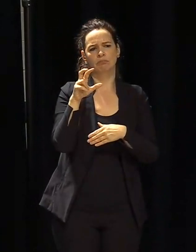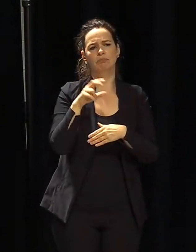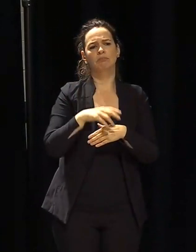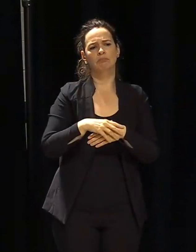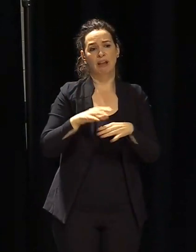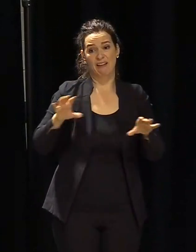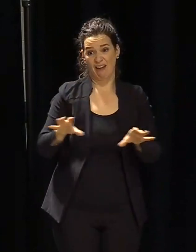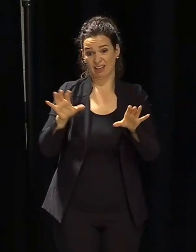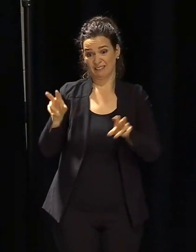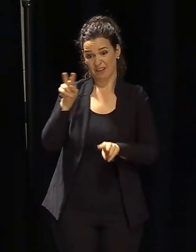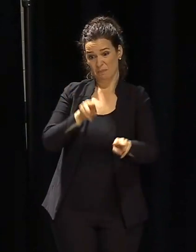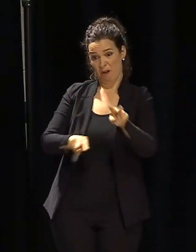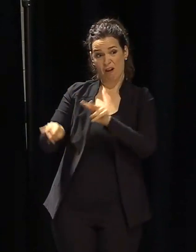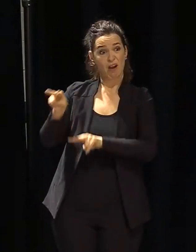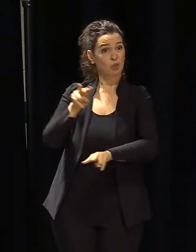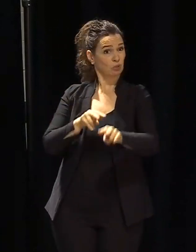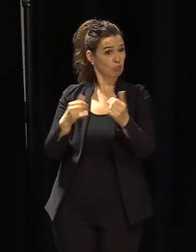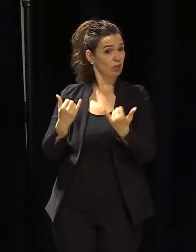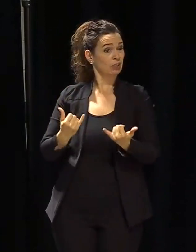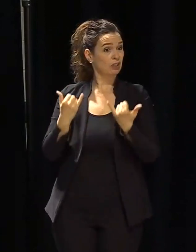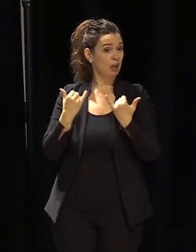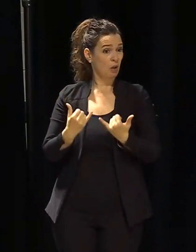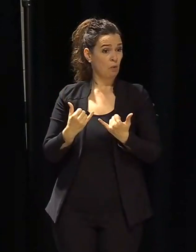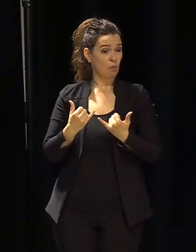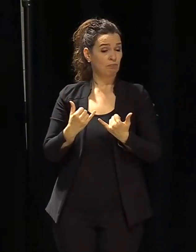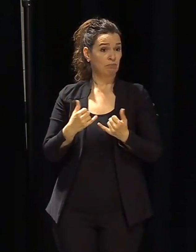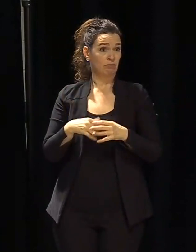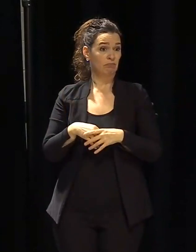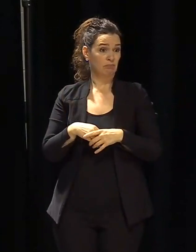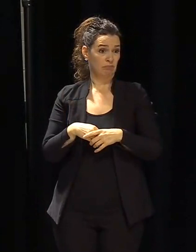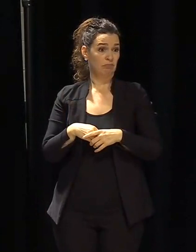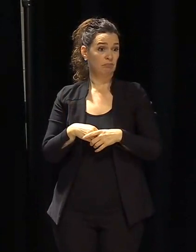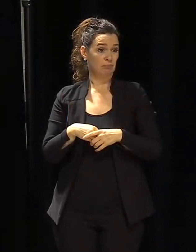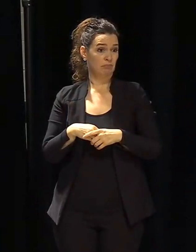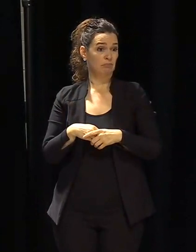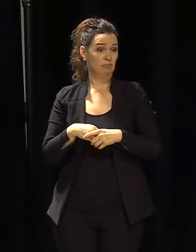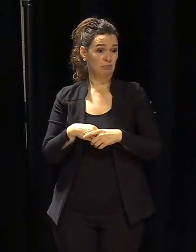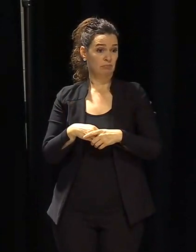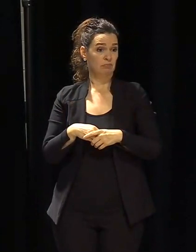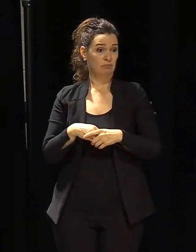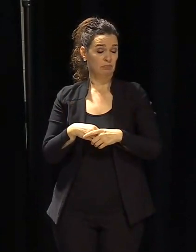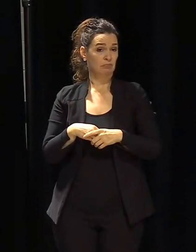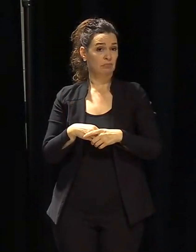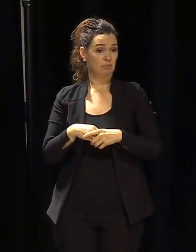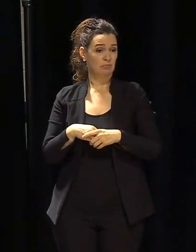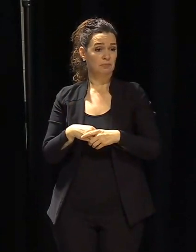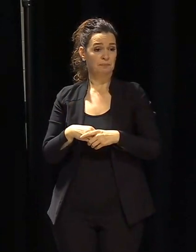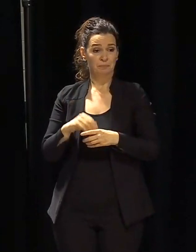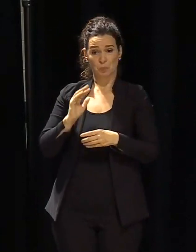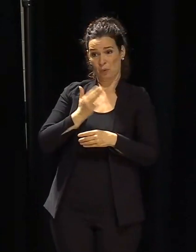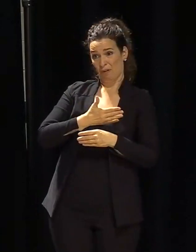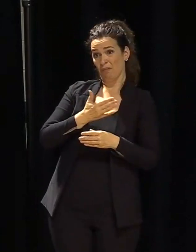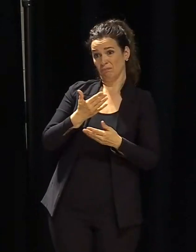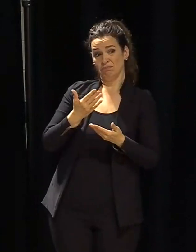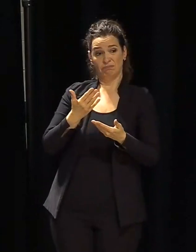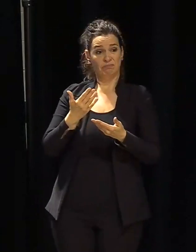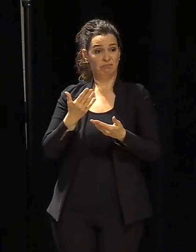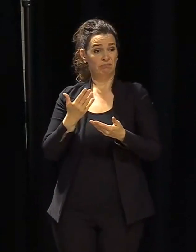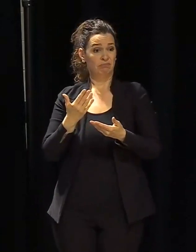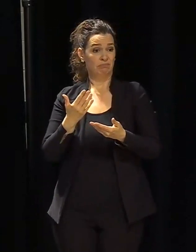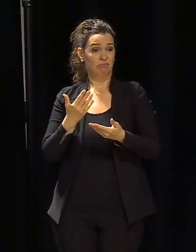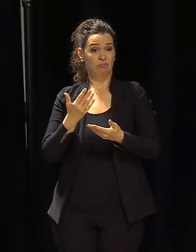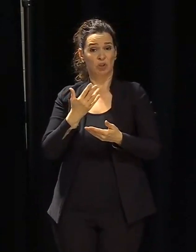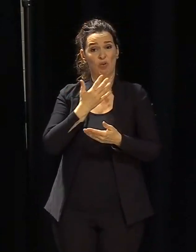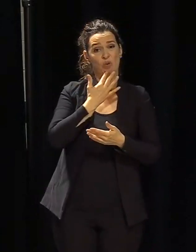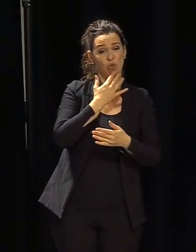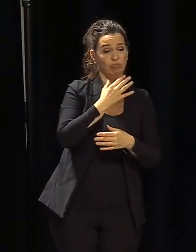If you stay in that range, we're probably going to stay in the range of hospitalizations we have now. It probably won't get much better. It probably won't get